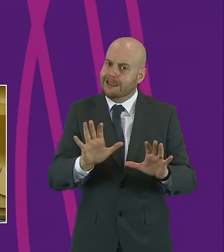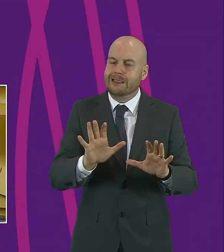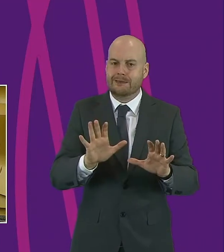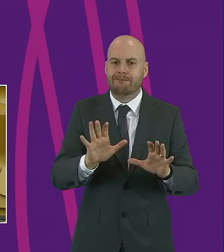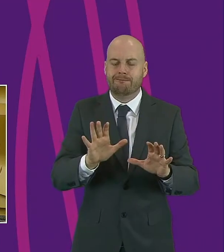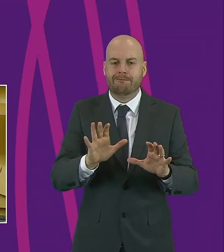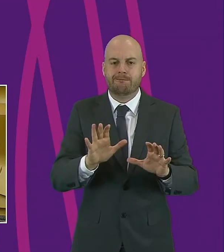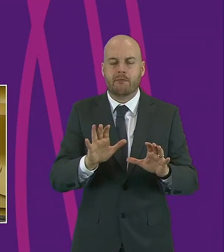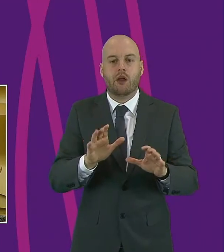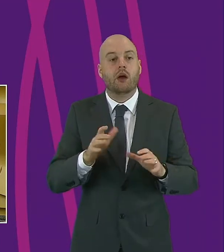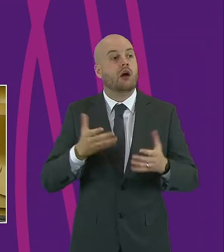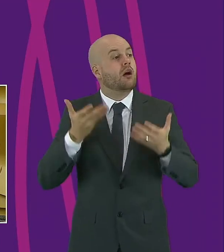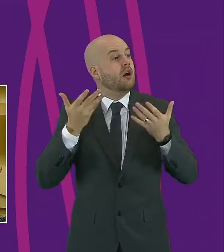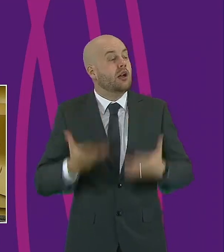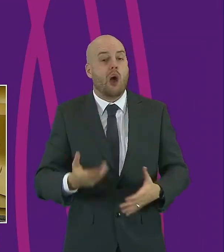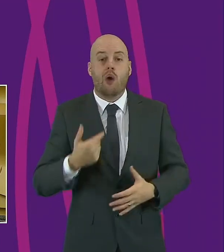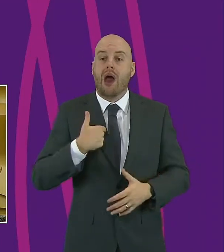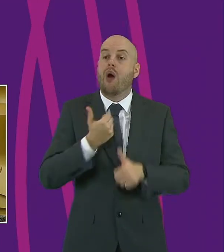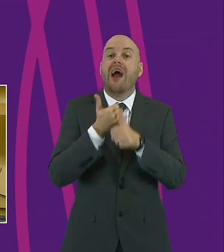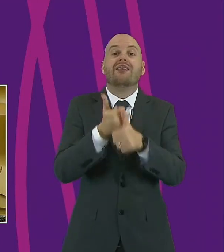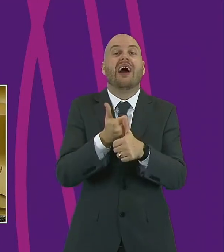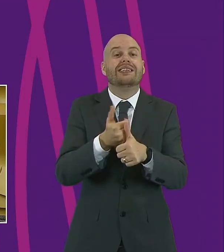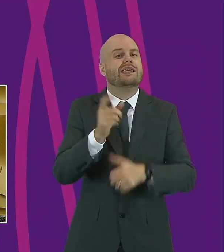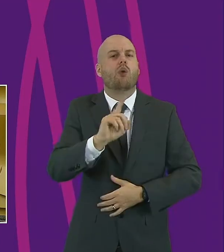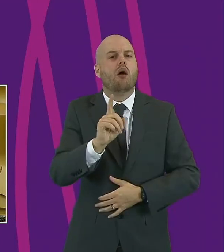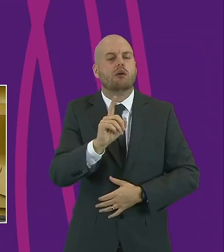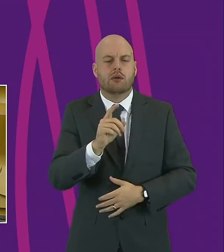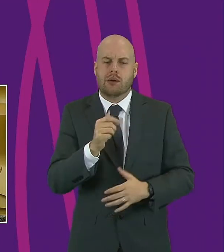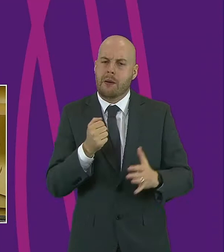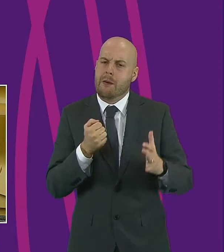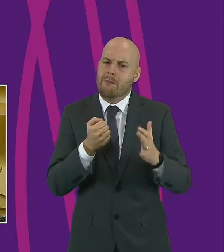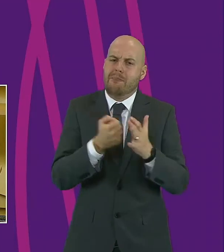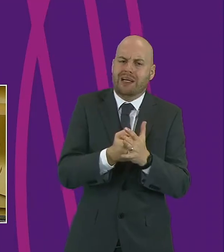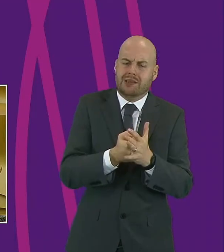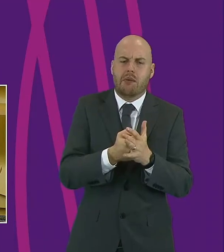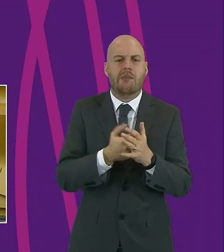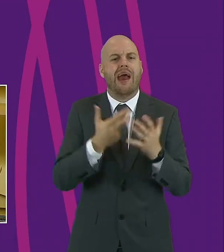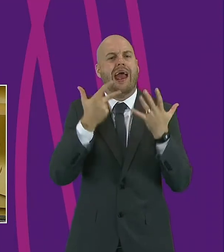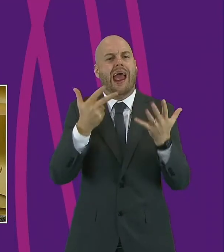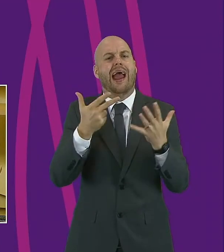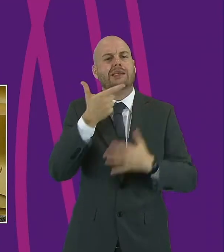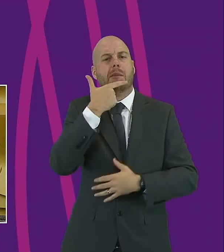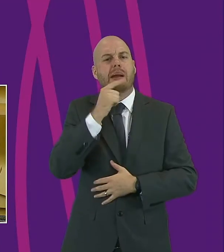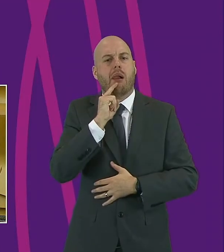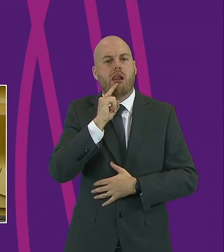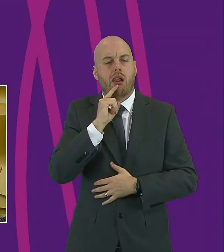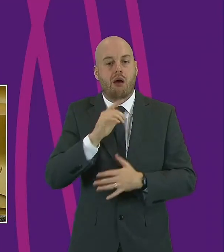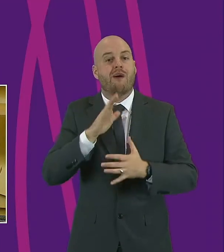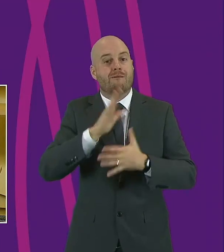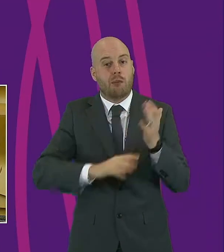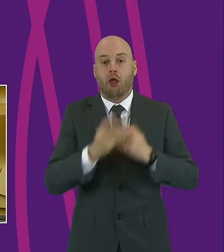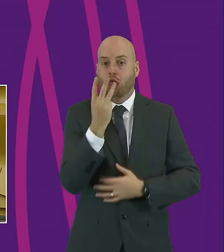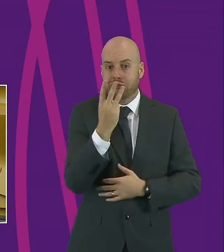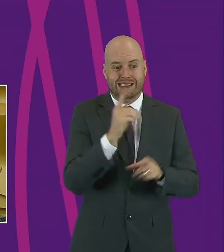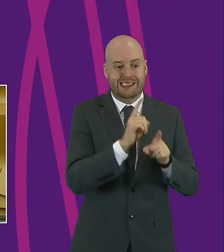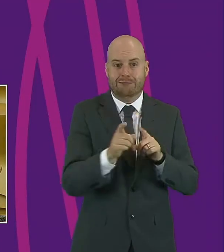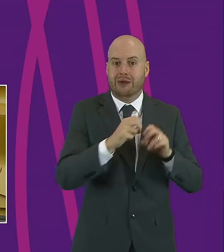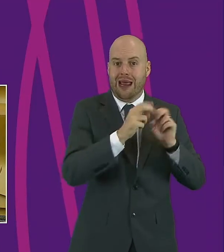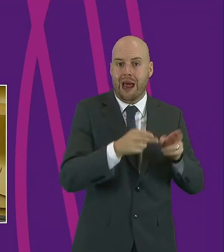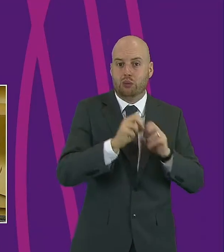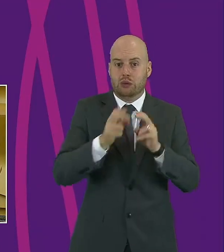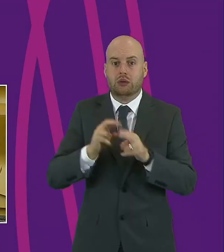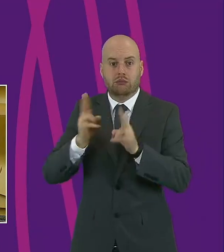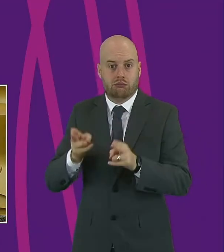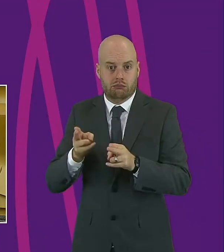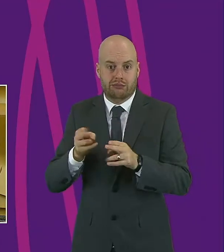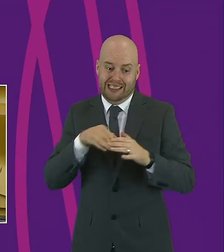Right now, our advice is that no more than 8 people from a maximum of 3 different households should be gathering indoors. The vast majority of people